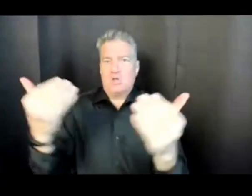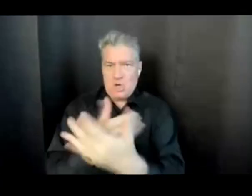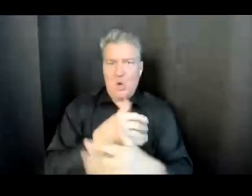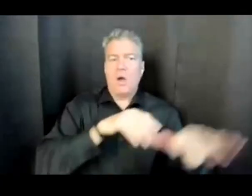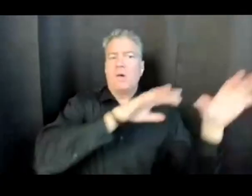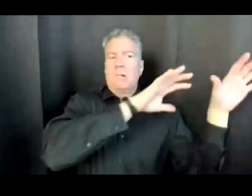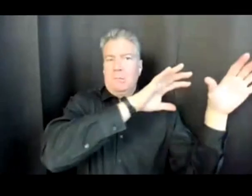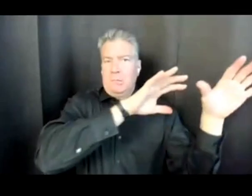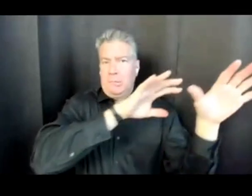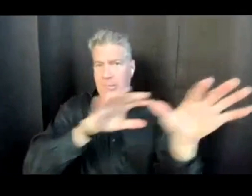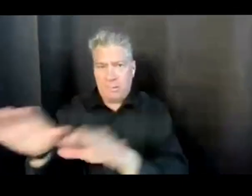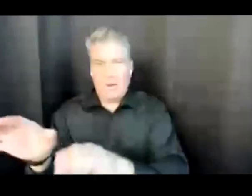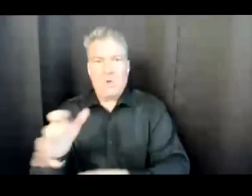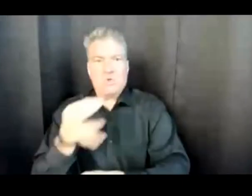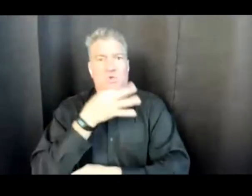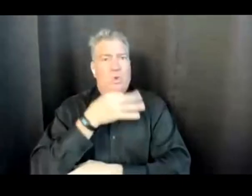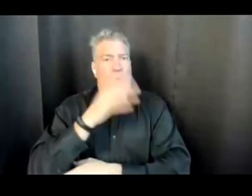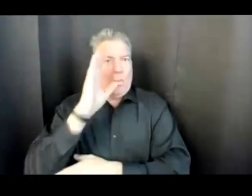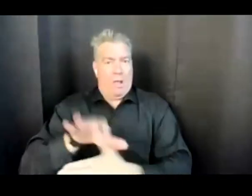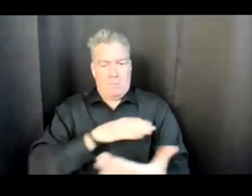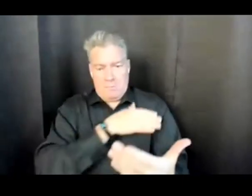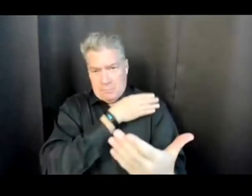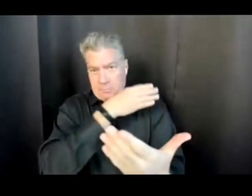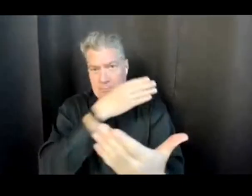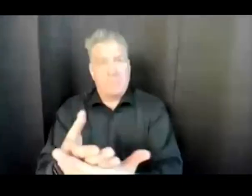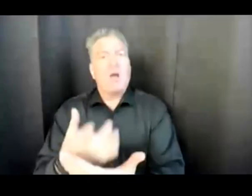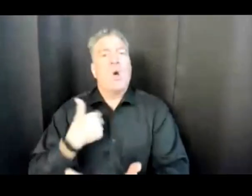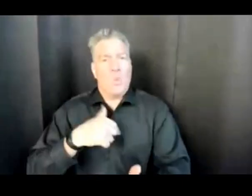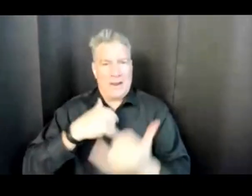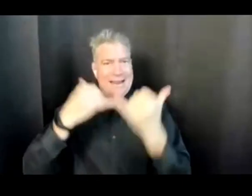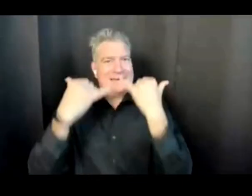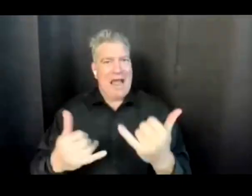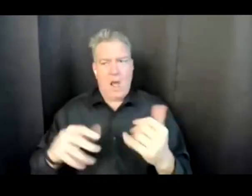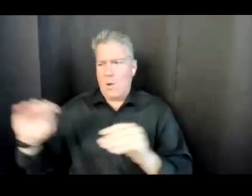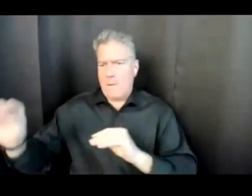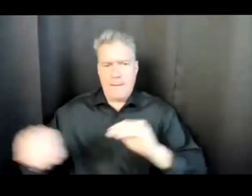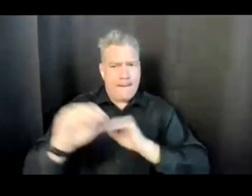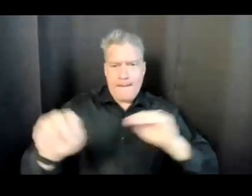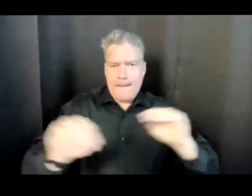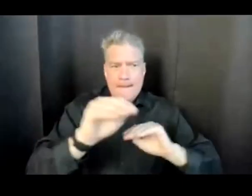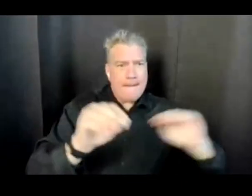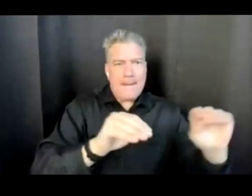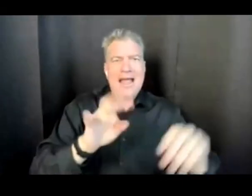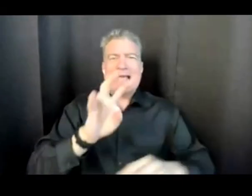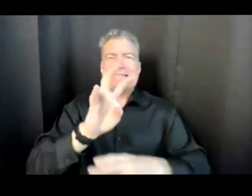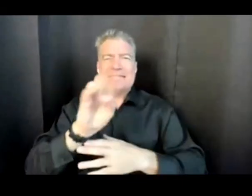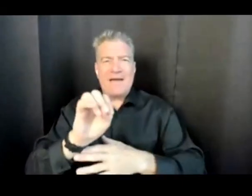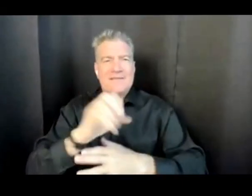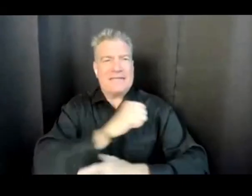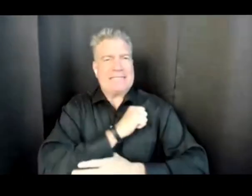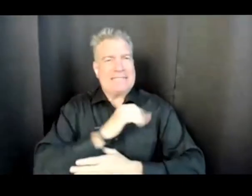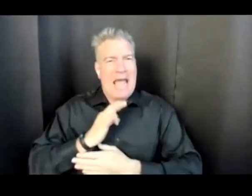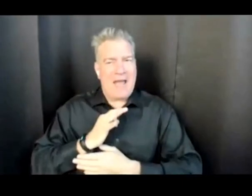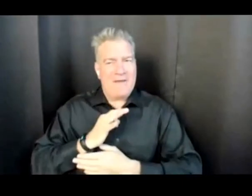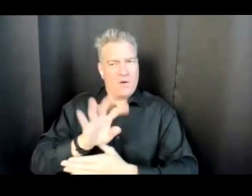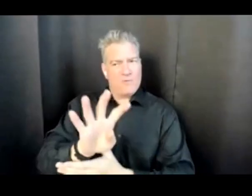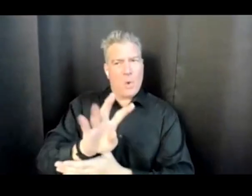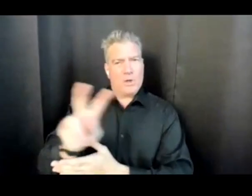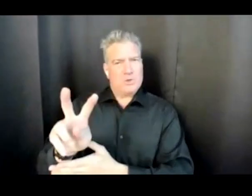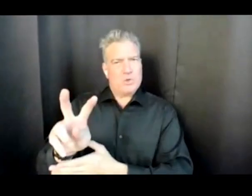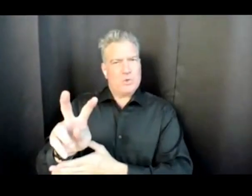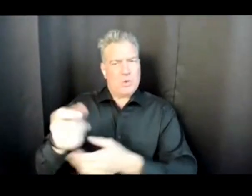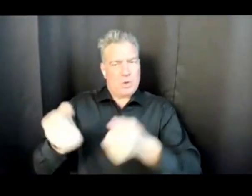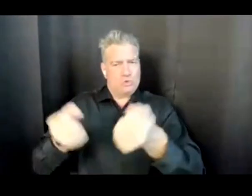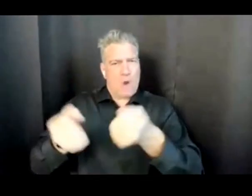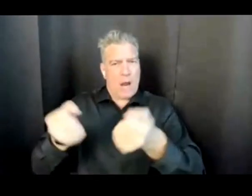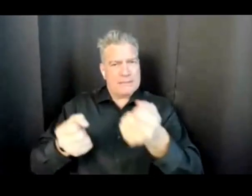as we speak, we are relocating about 70 staff and 42 pieces of equipment to